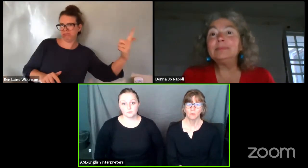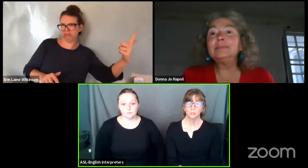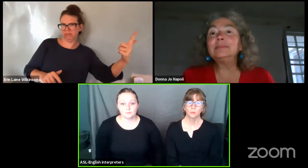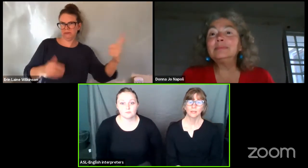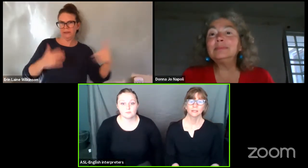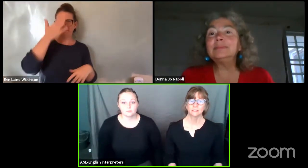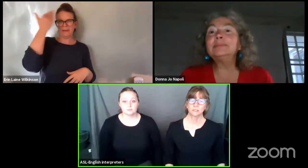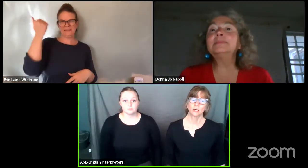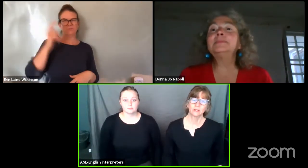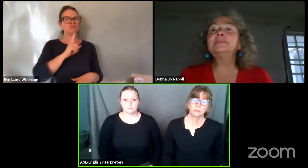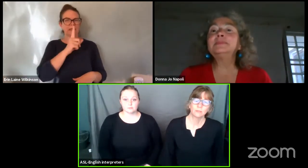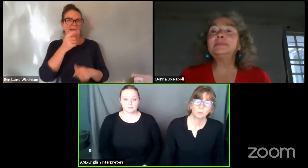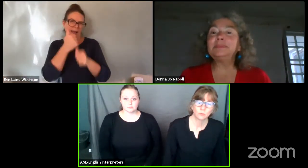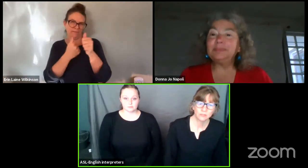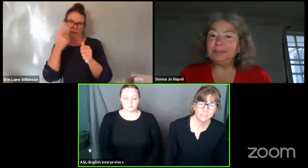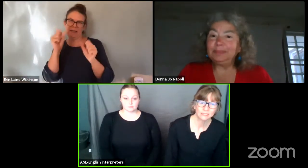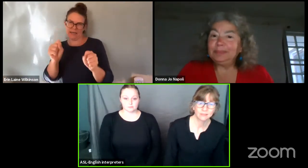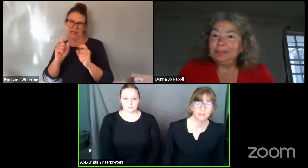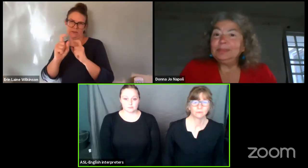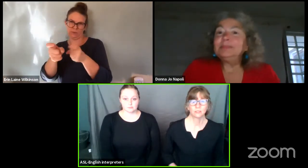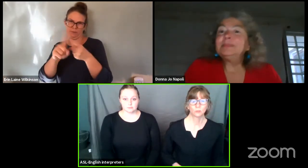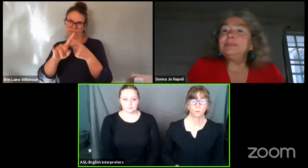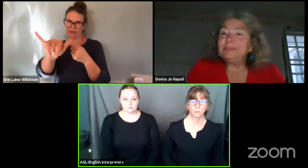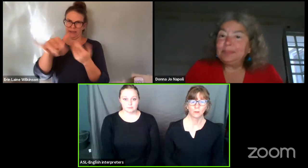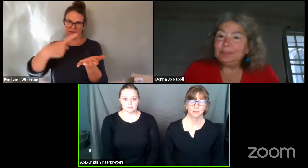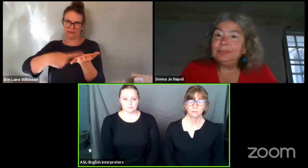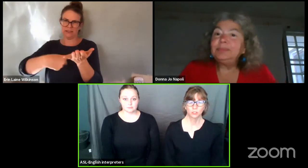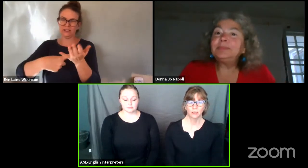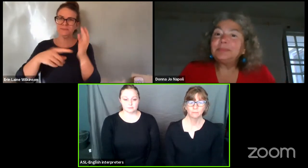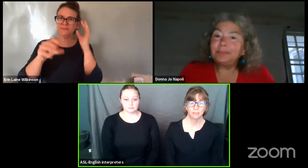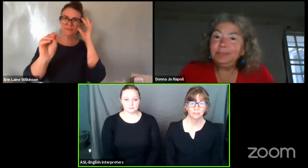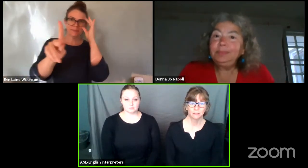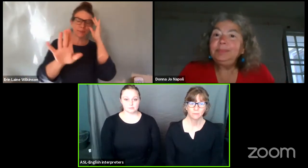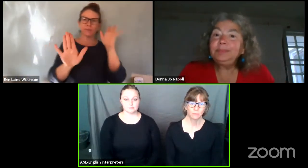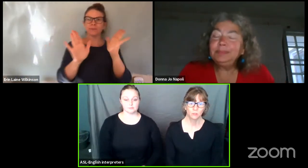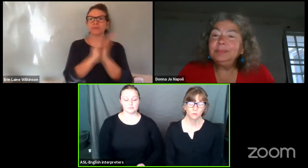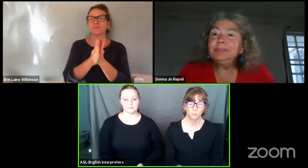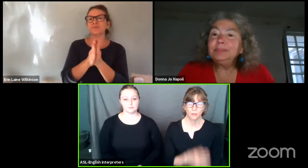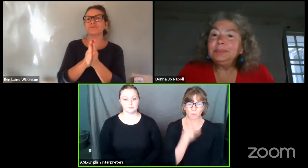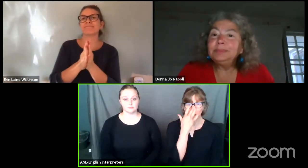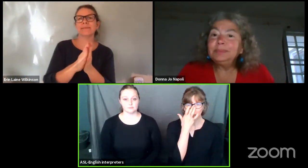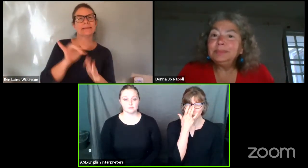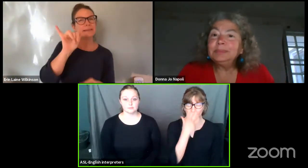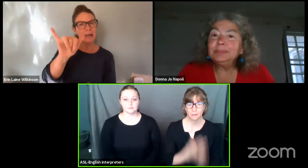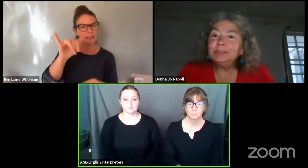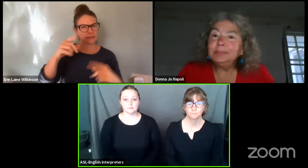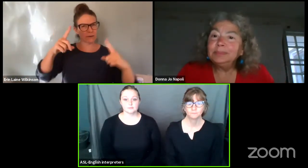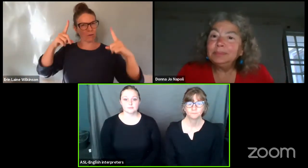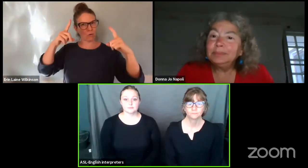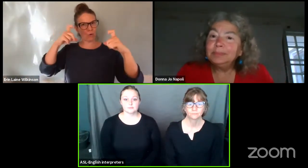Okay, I'll go ahead and start, and then maybe Ronice and Rachel will want to chime in, and maybe you as well.